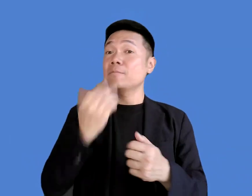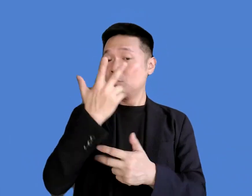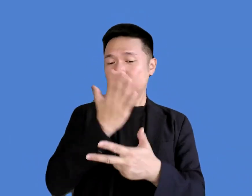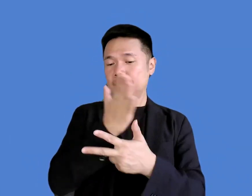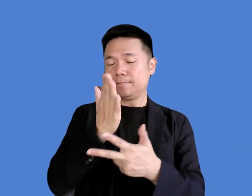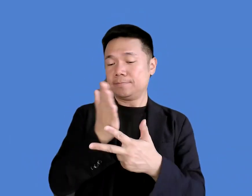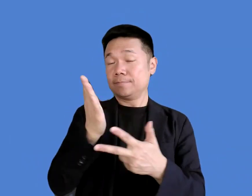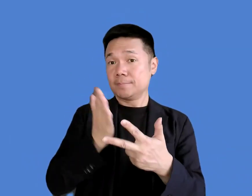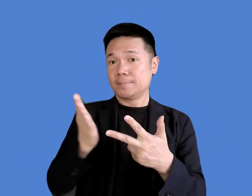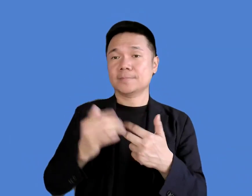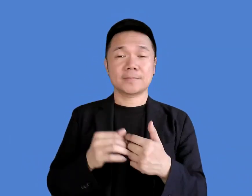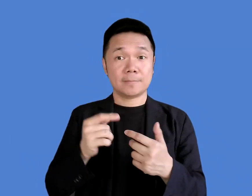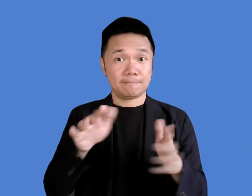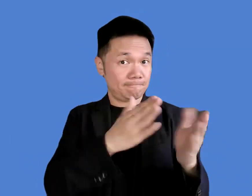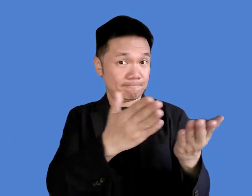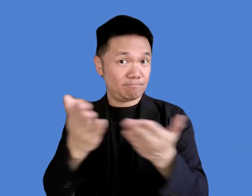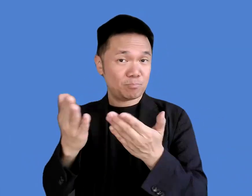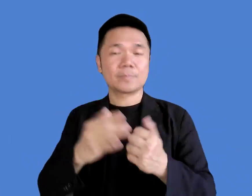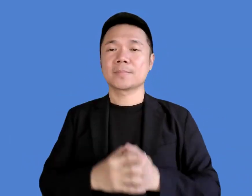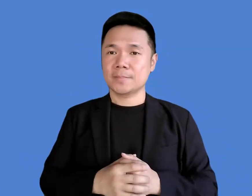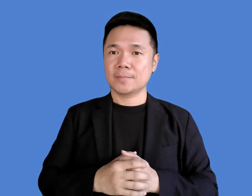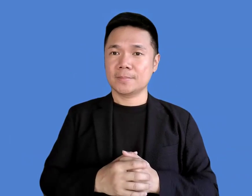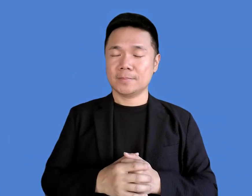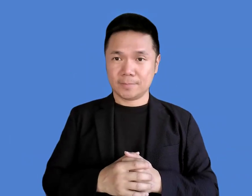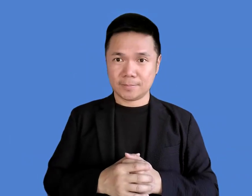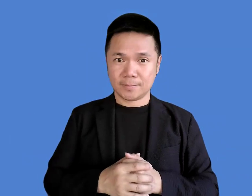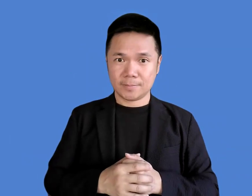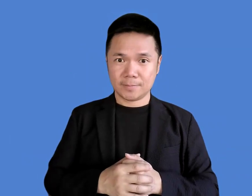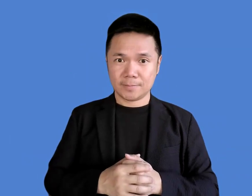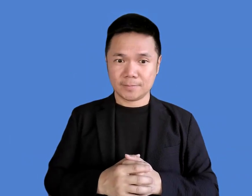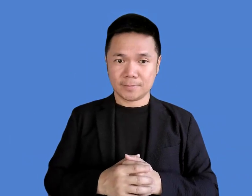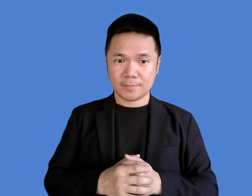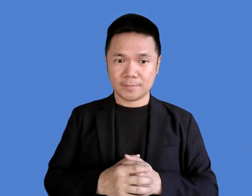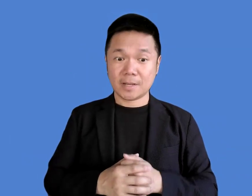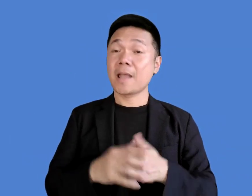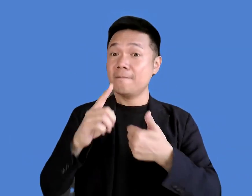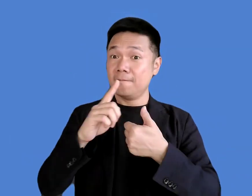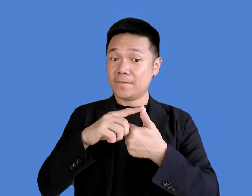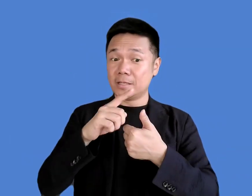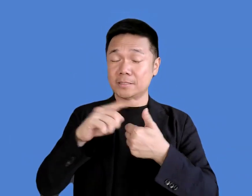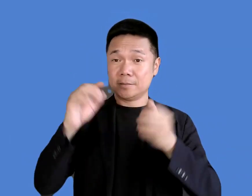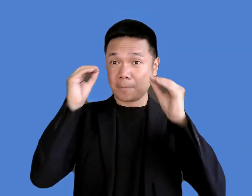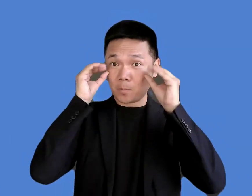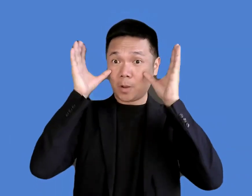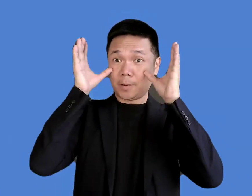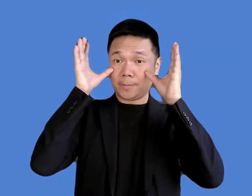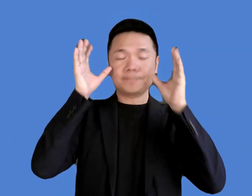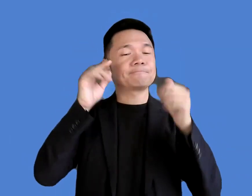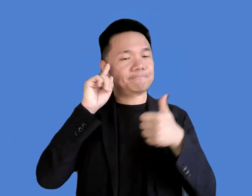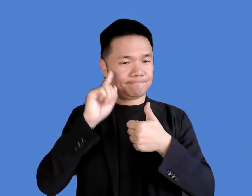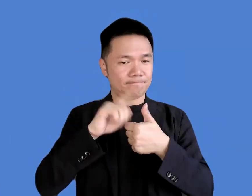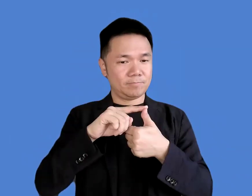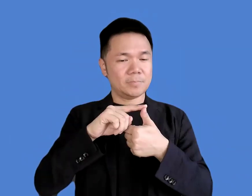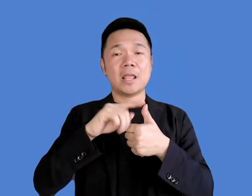I'll walk you to this briefly because I want to get to the panel. But we start with awareness and engagement. We move into